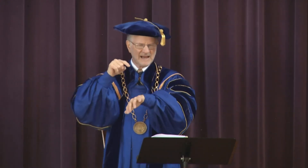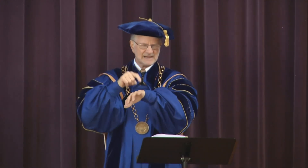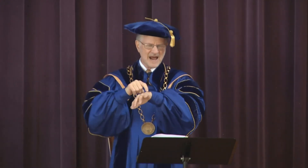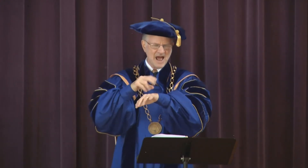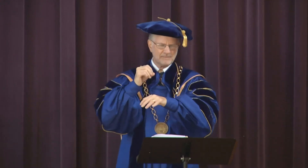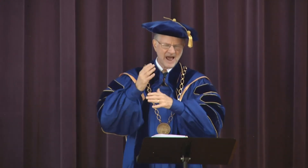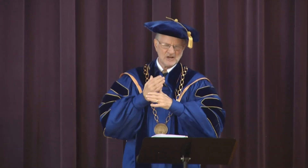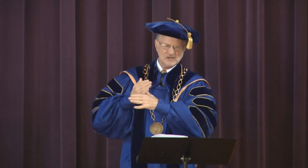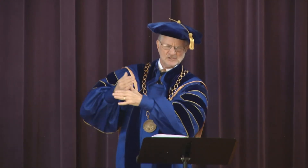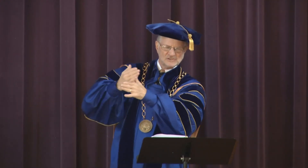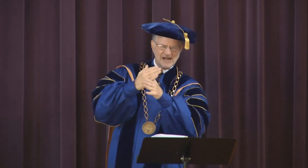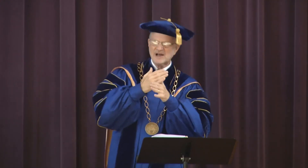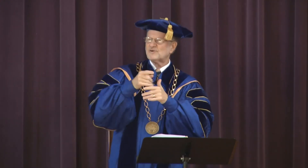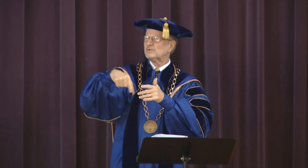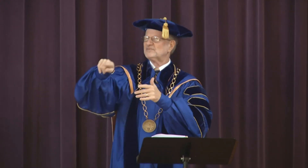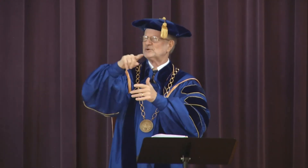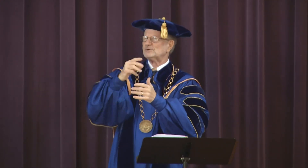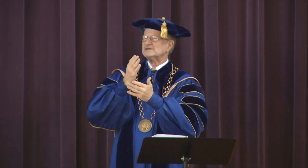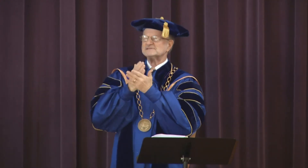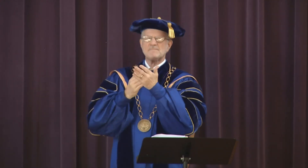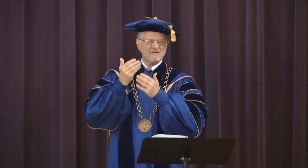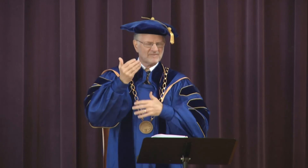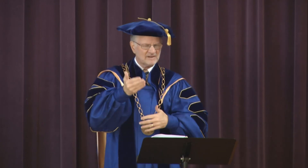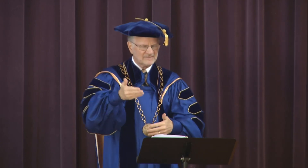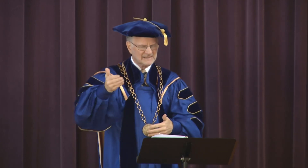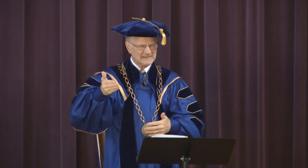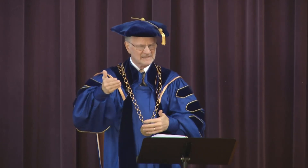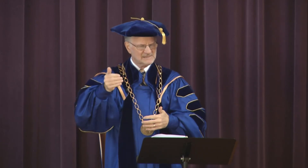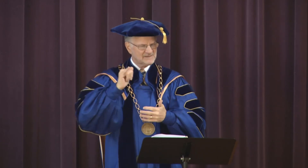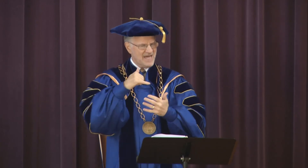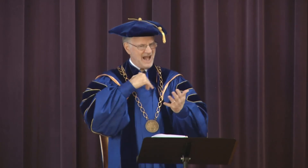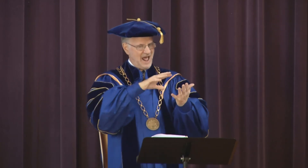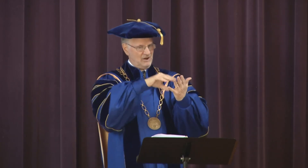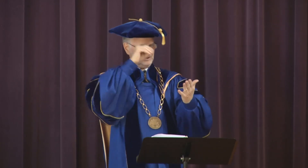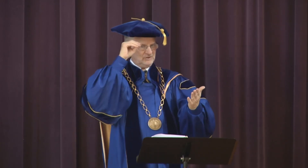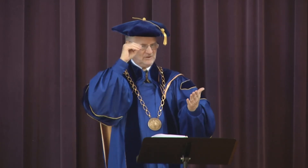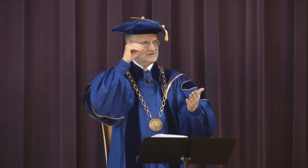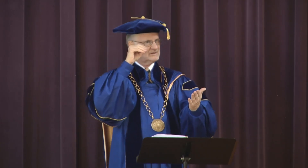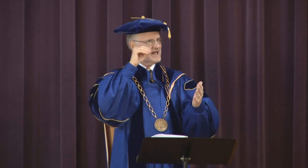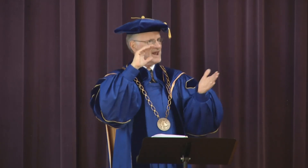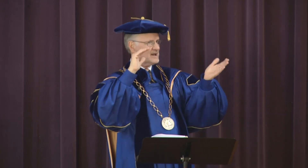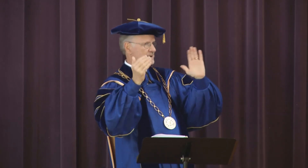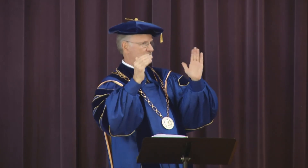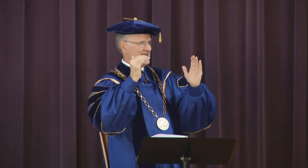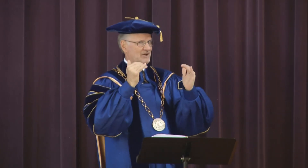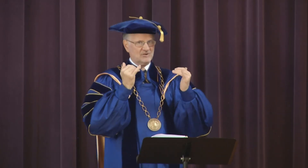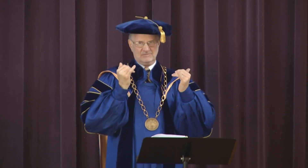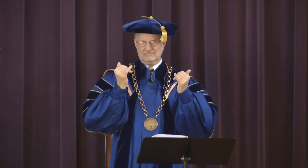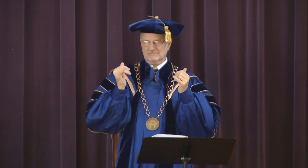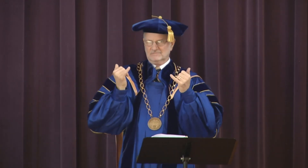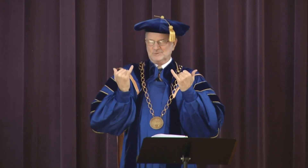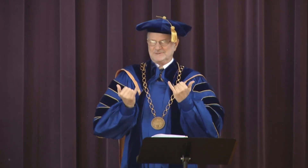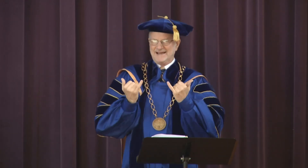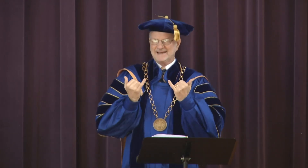I would like to step back in time and share with you some of the interesting things that I've learned as we